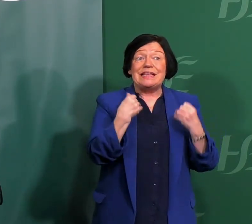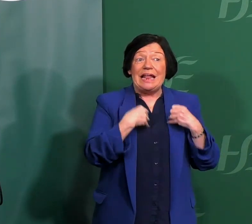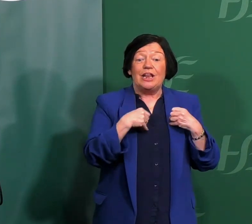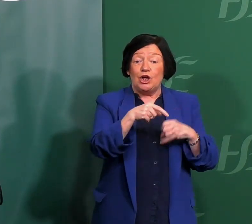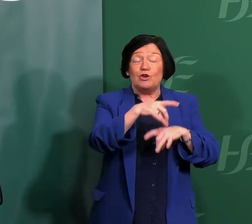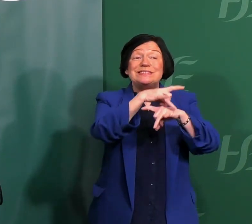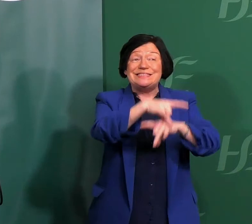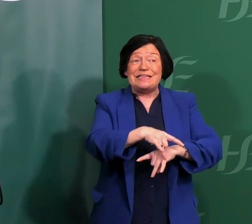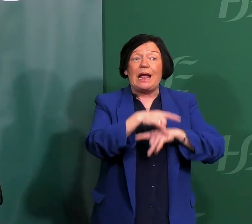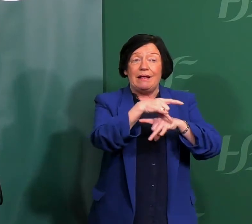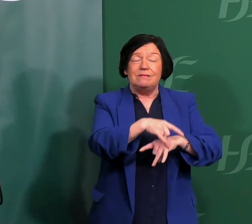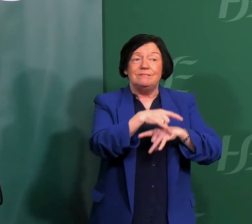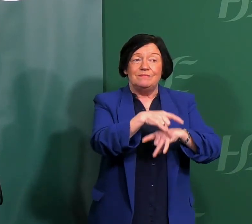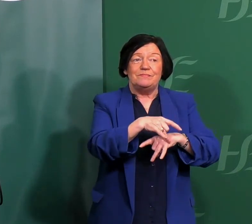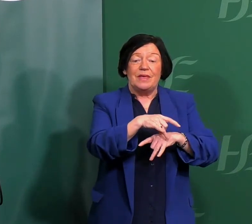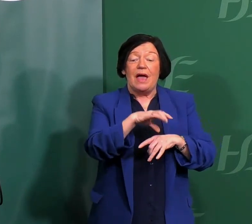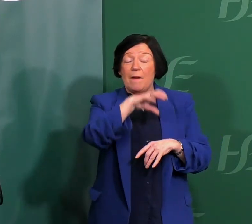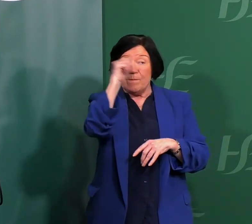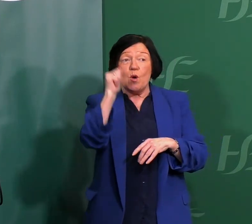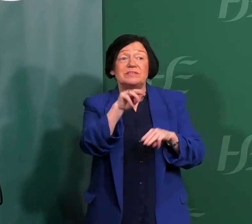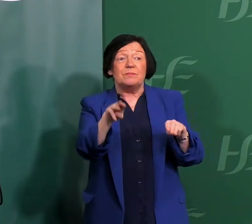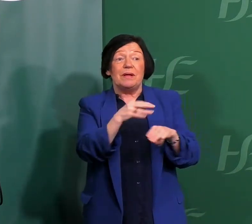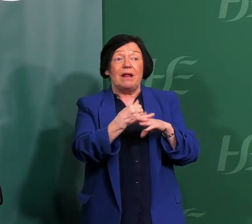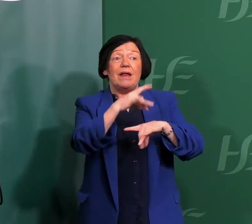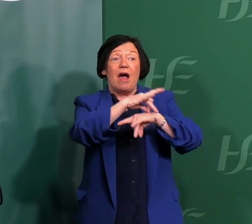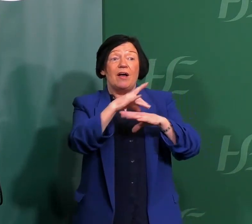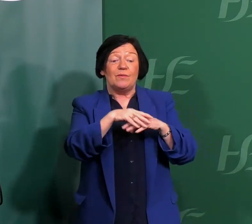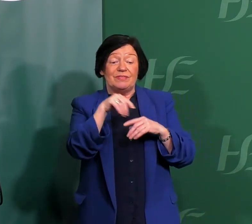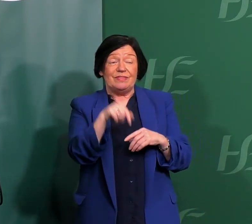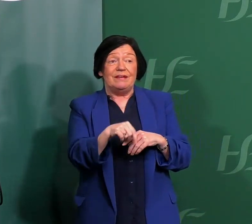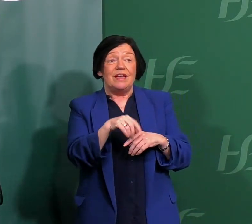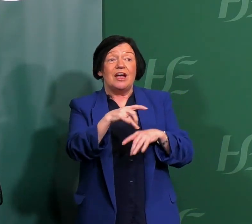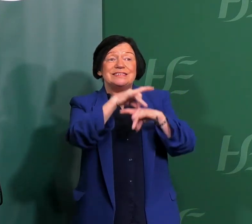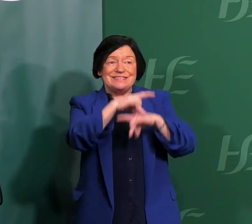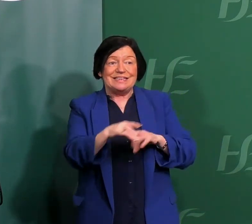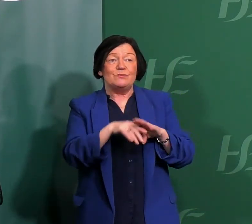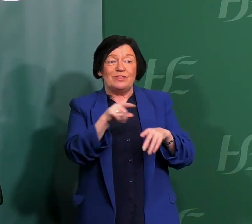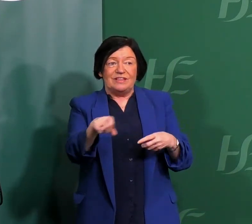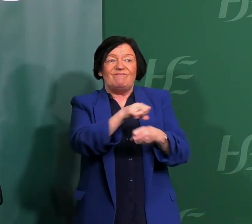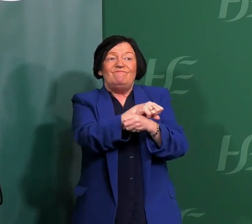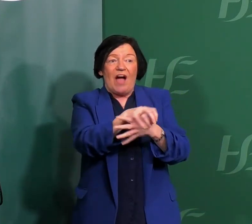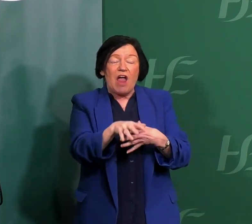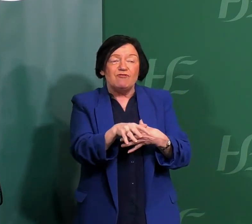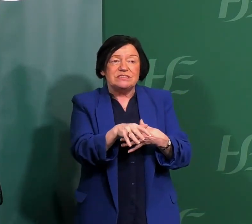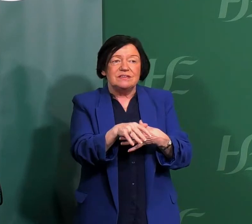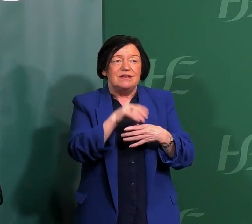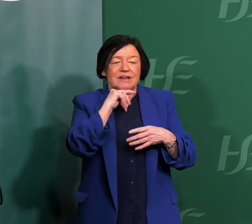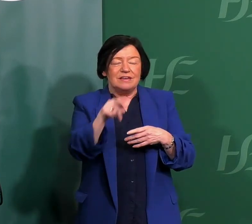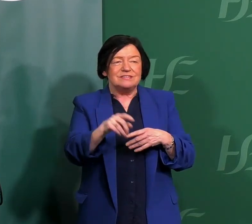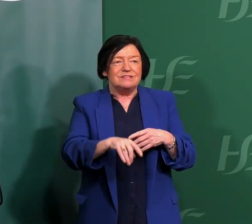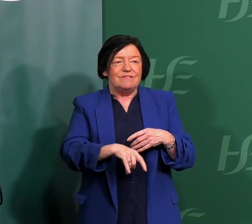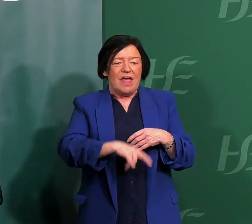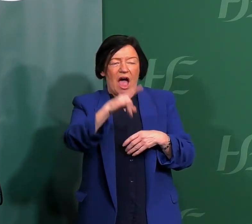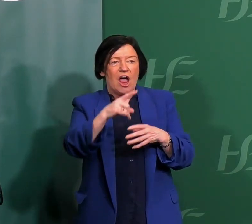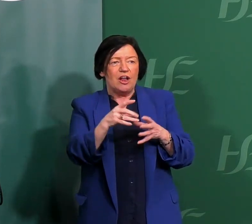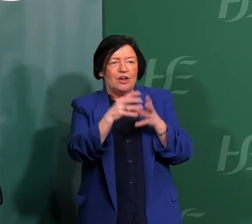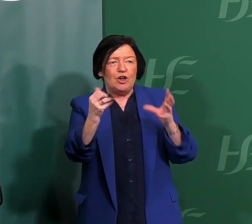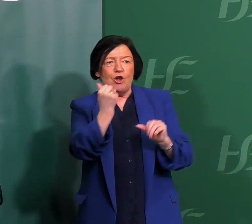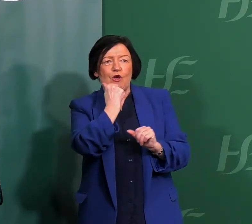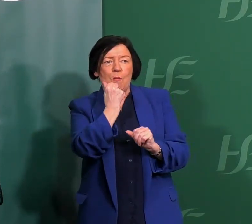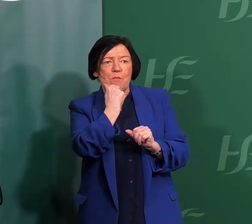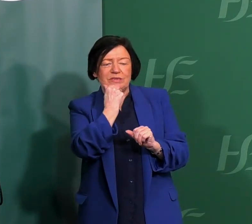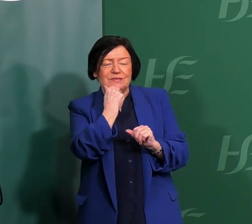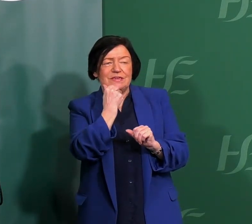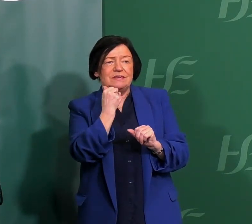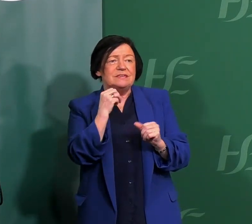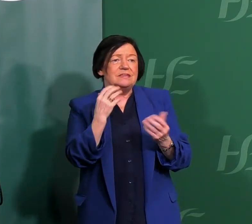sick. And most of the people in hospital with this condition are sick with this virus. Because of the level of incidence